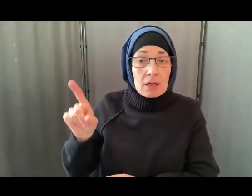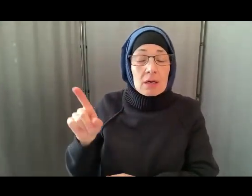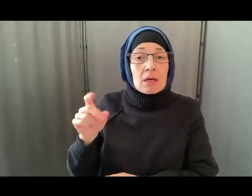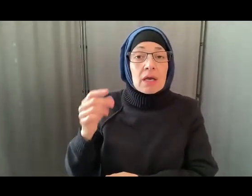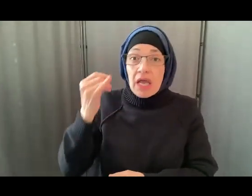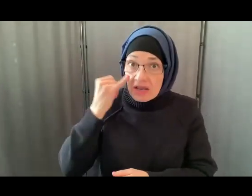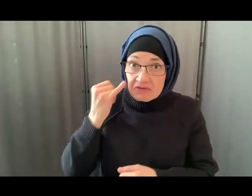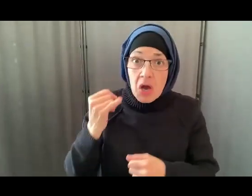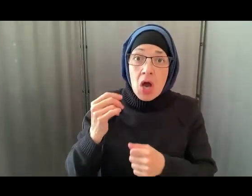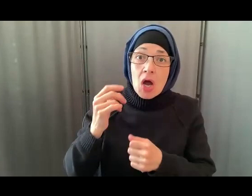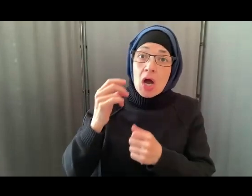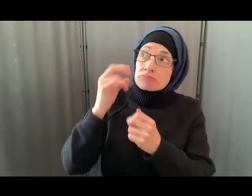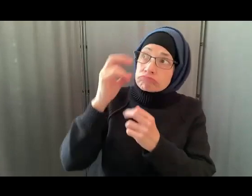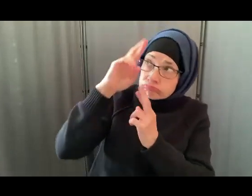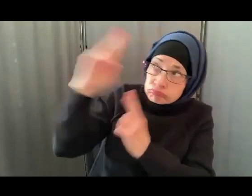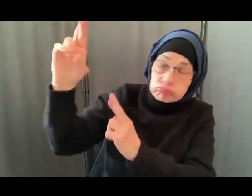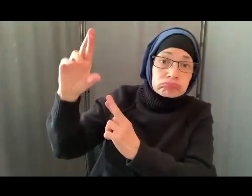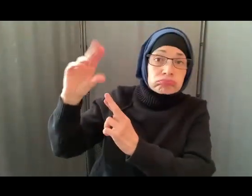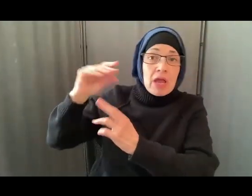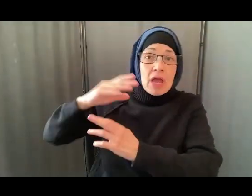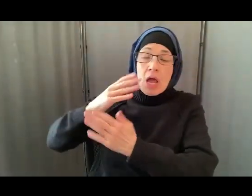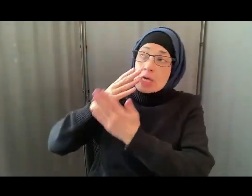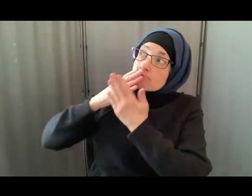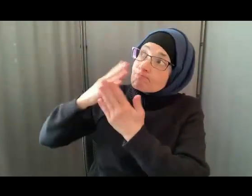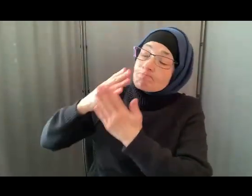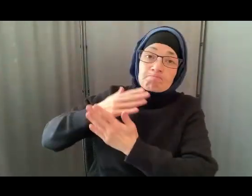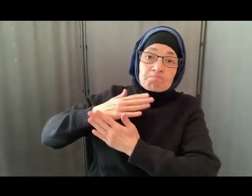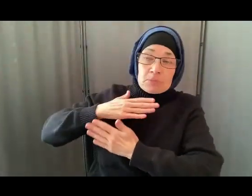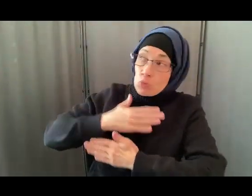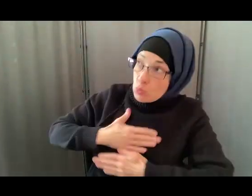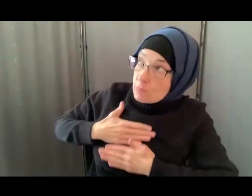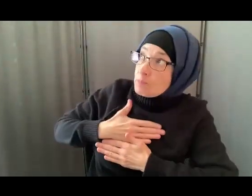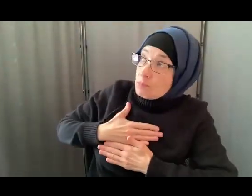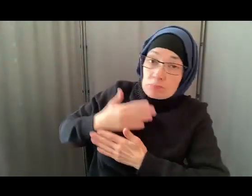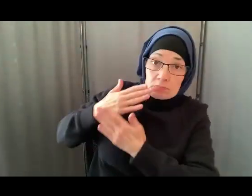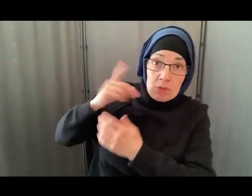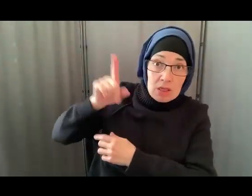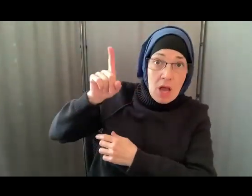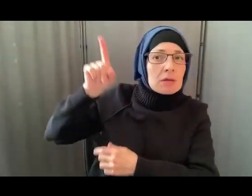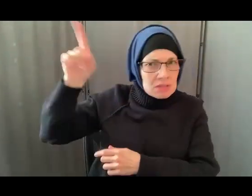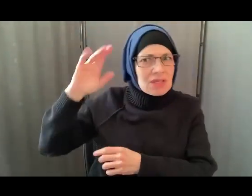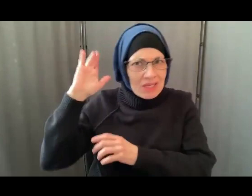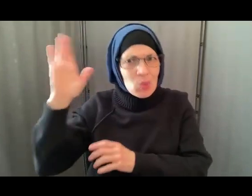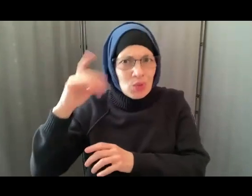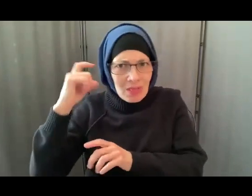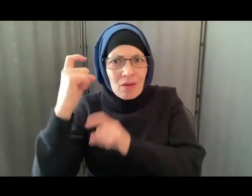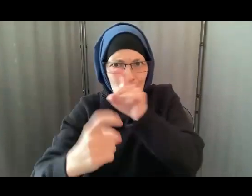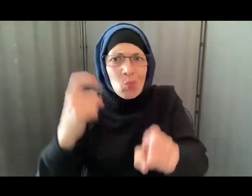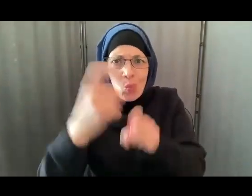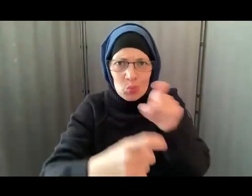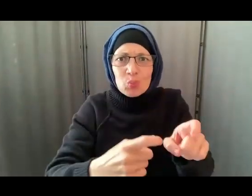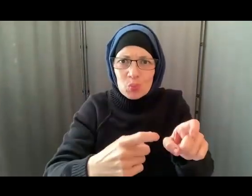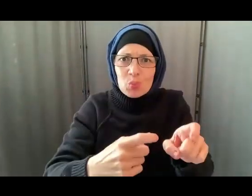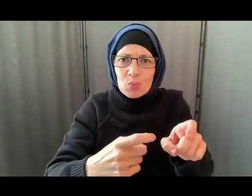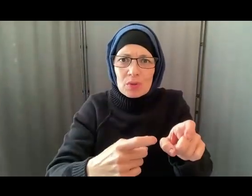are respectful and appreciative of Allah, Allah will give you your rewards, and your wages is